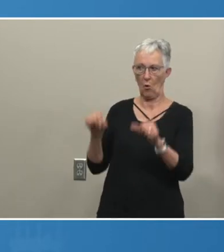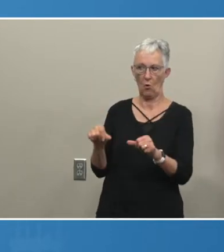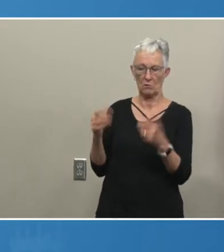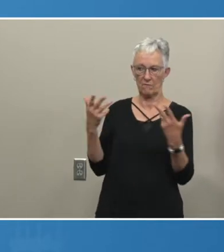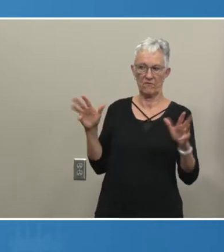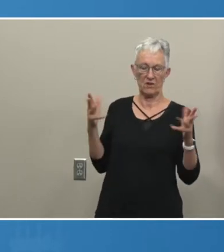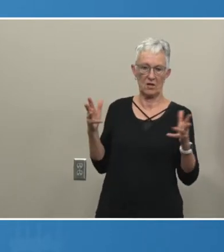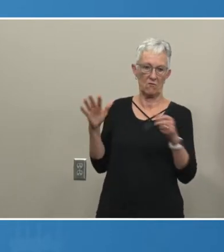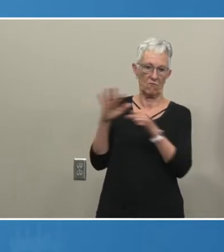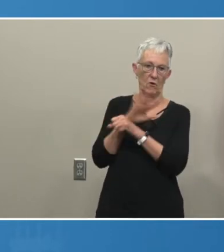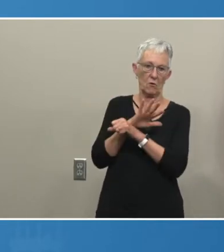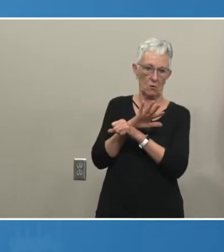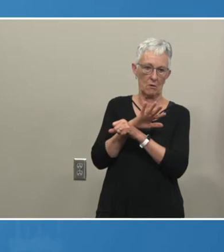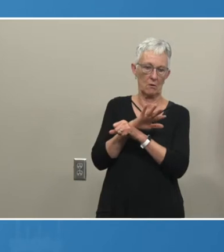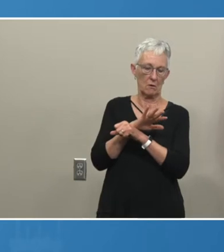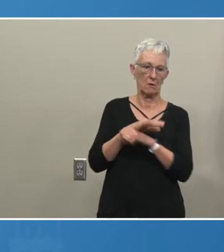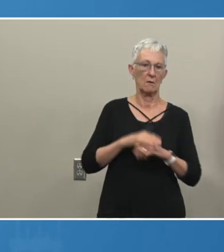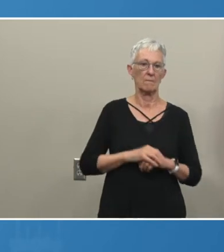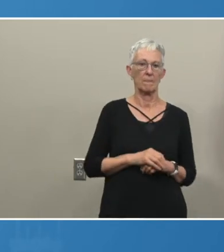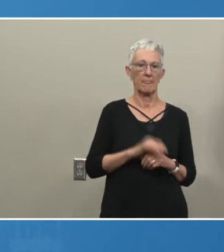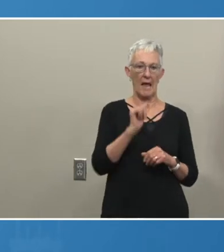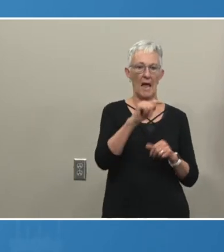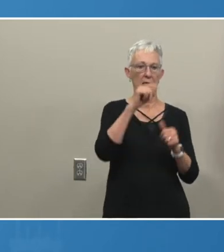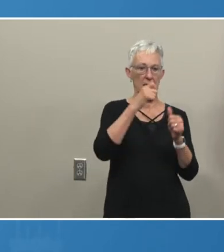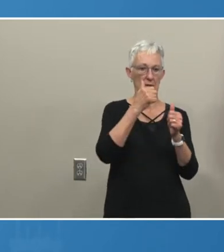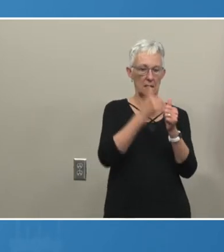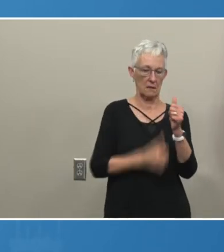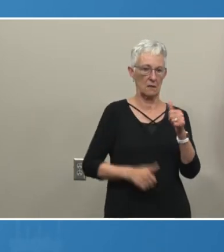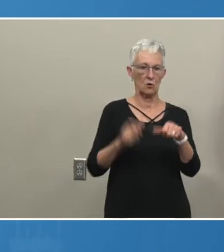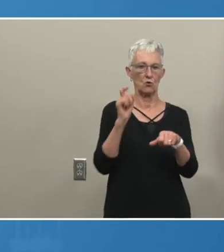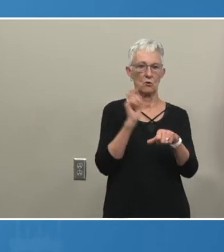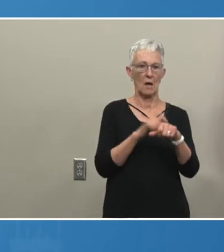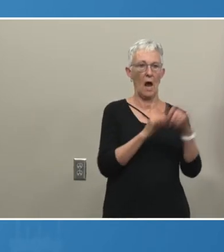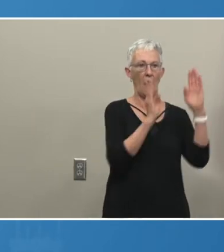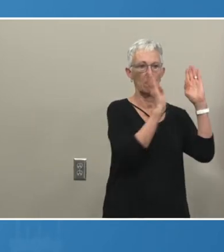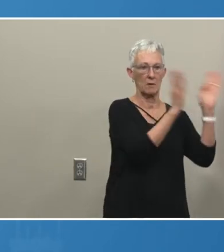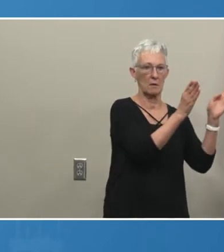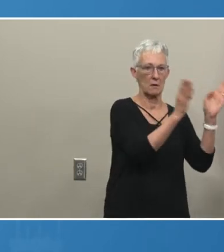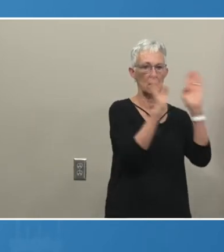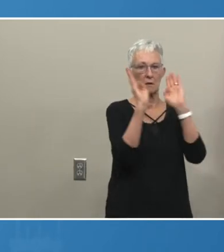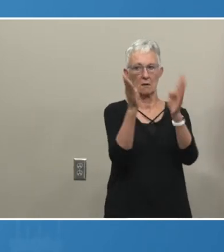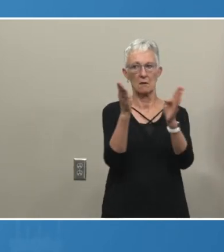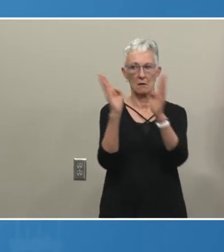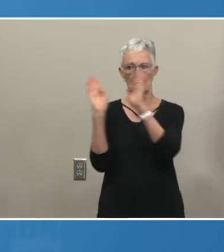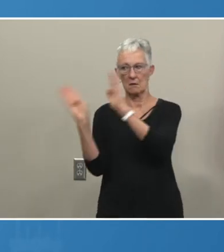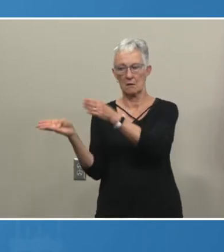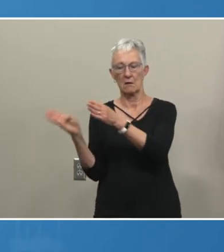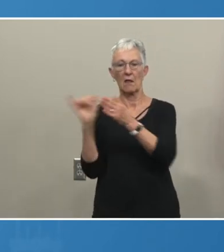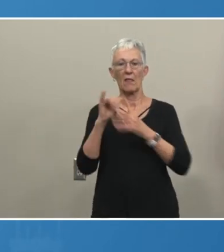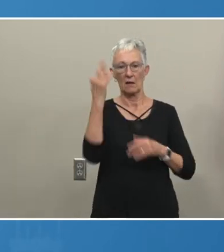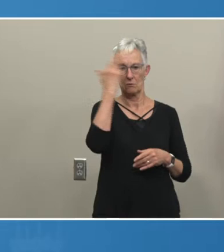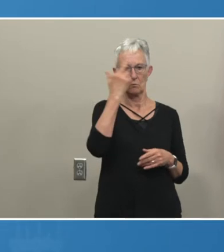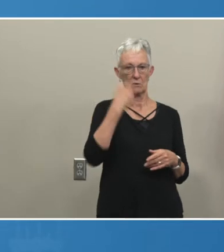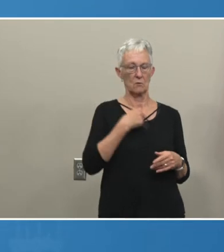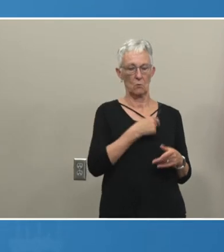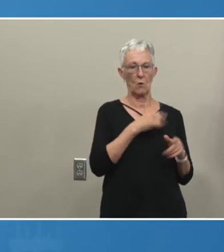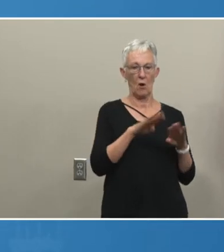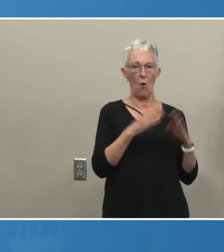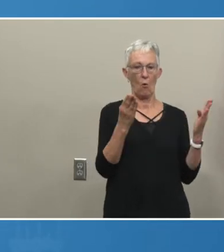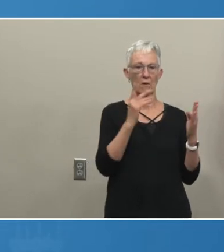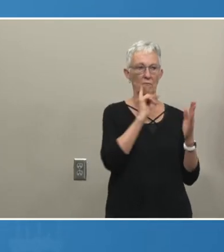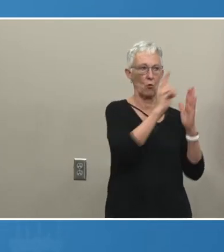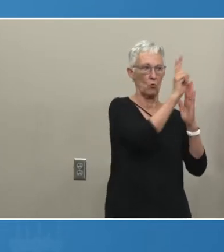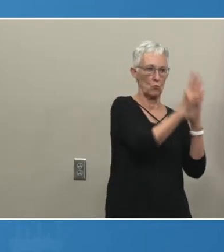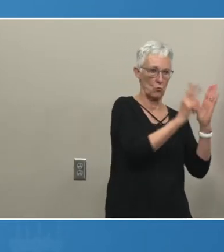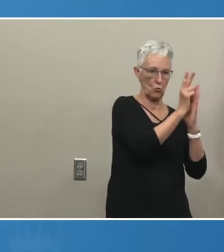we do at each one of those sessions. And that was part of the reason to divide the day up into three different open swim sessions. So